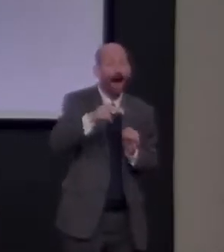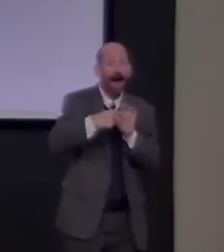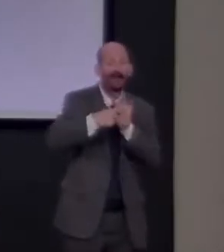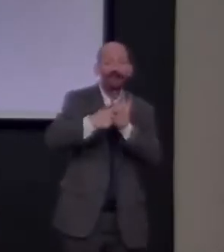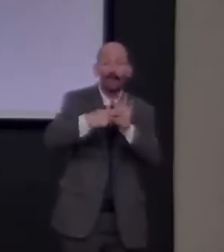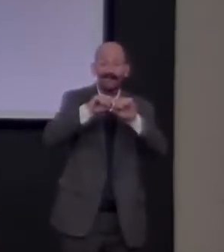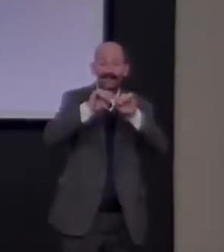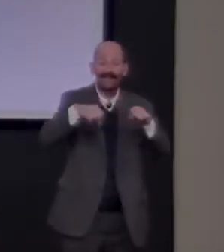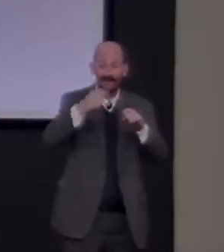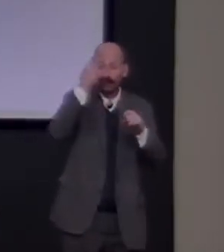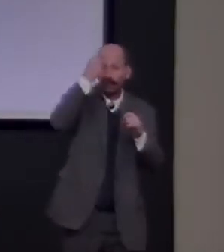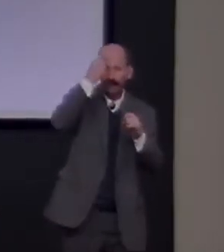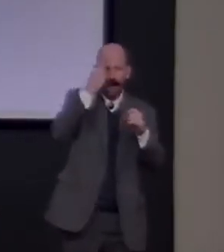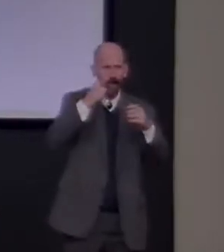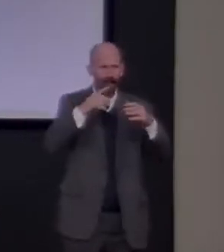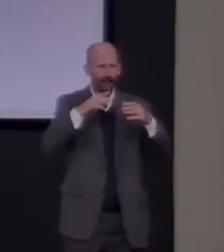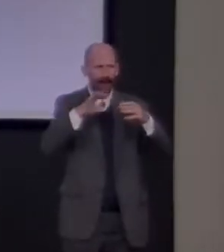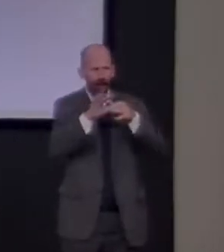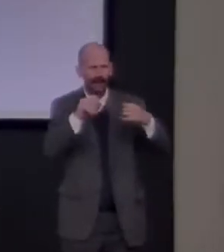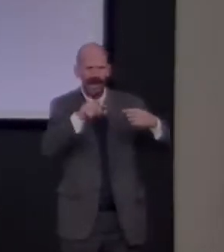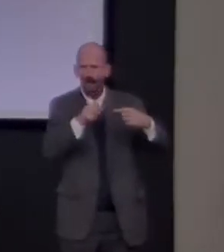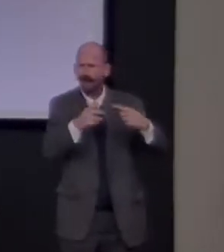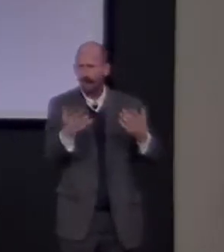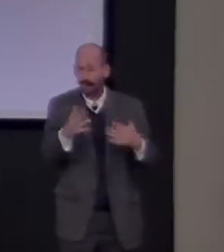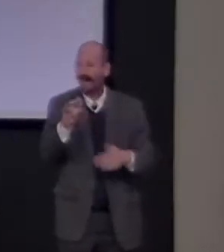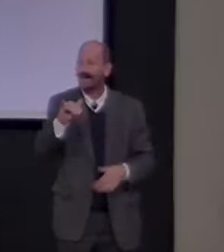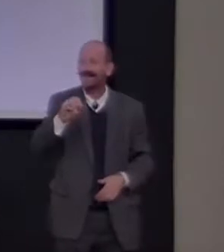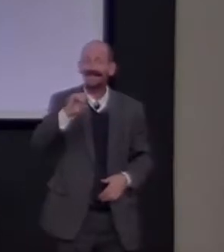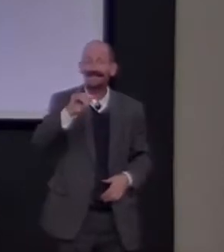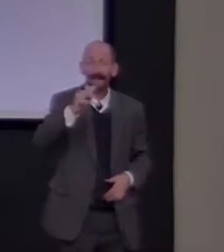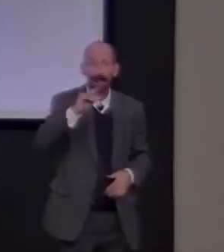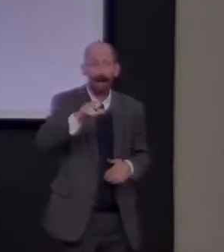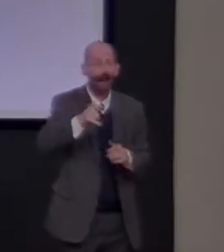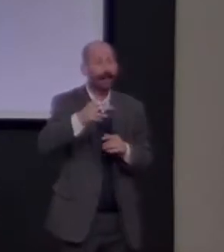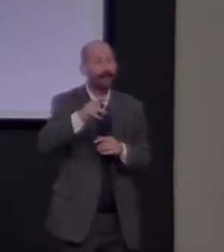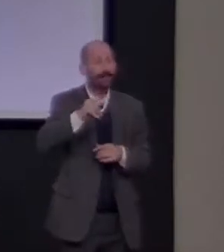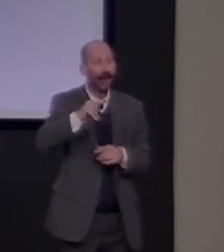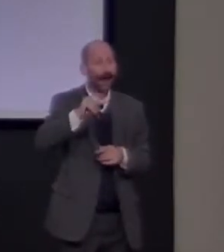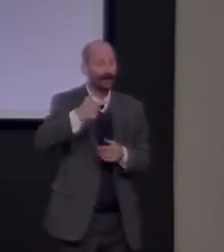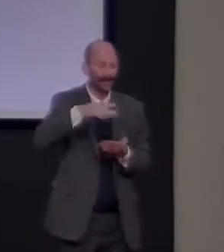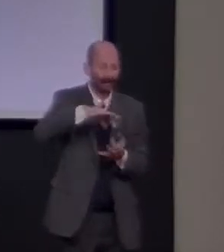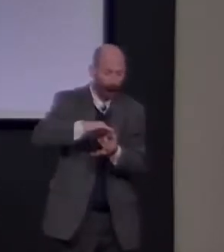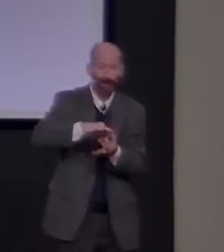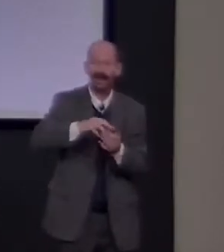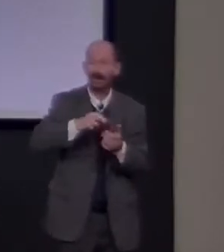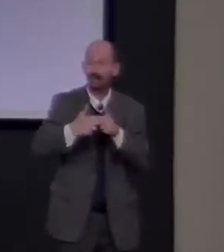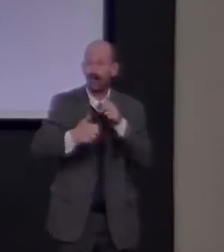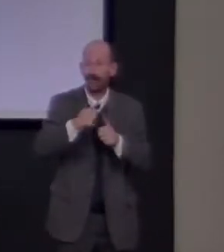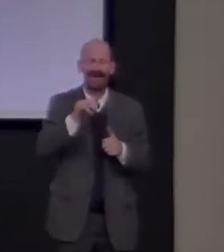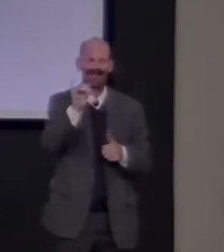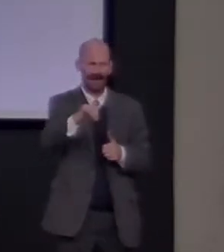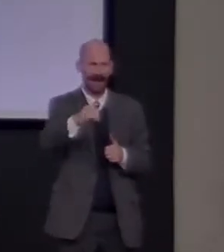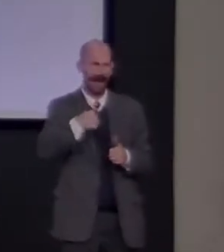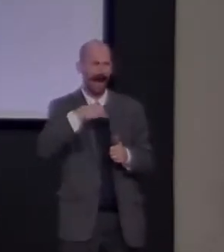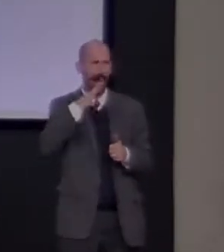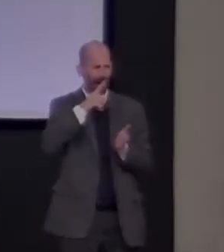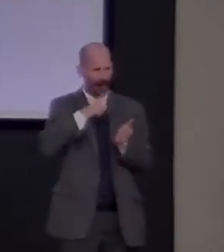to? And this symbol grounding problem is what I want to spend most of the rest of my talk talking about.